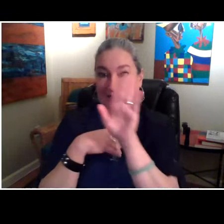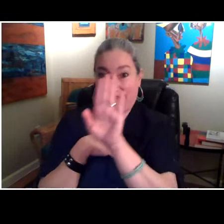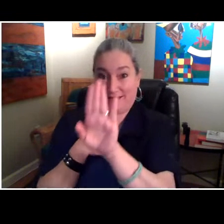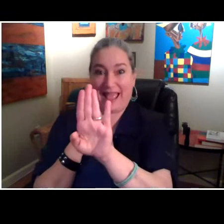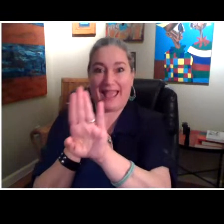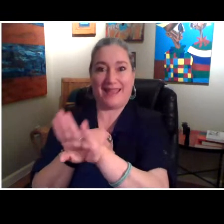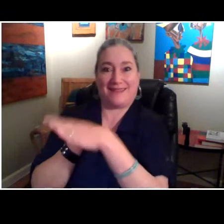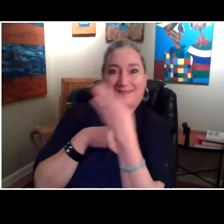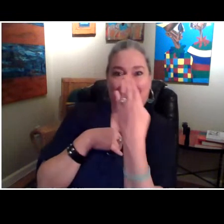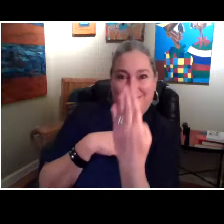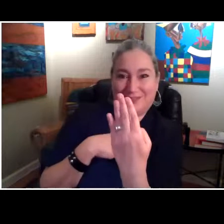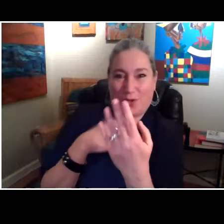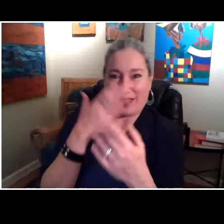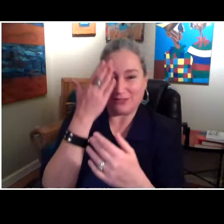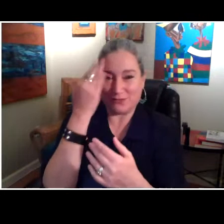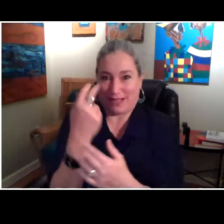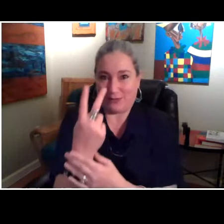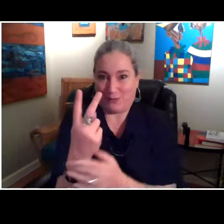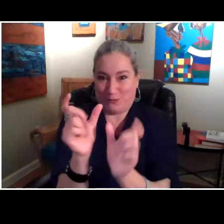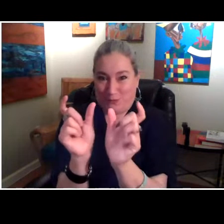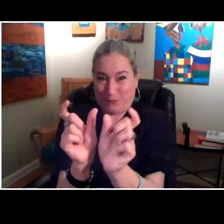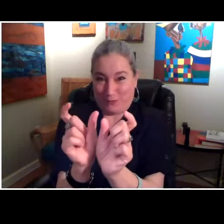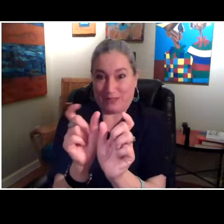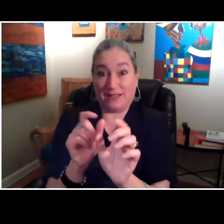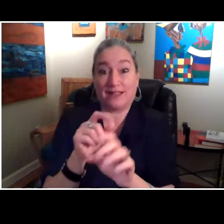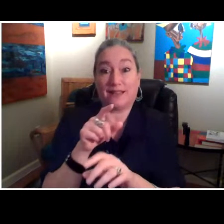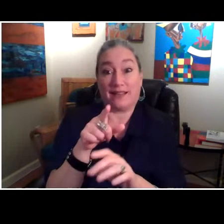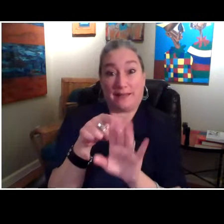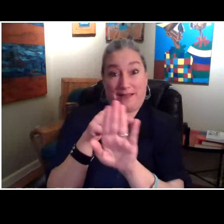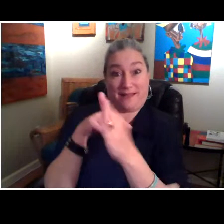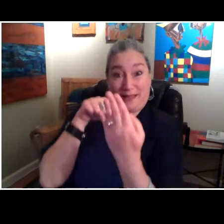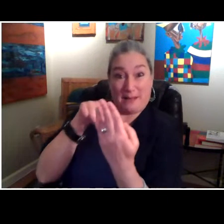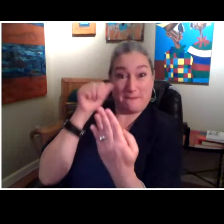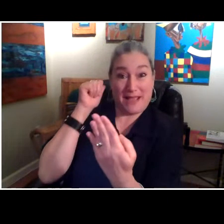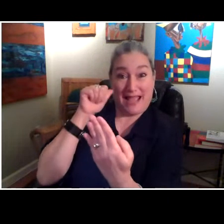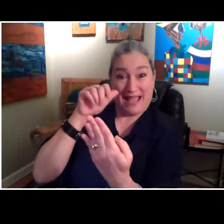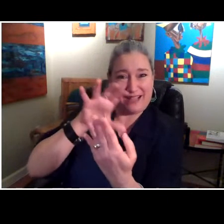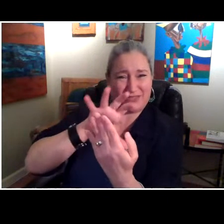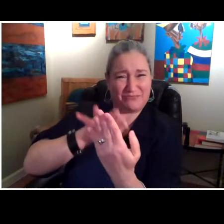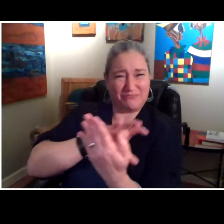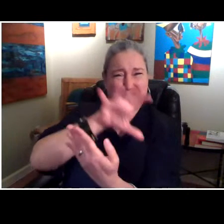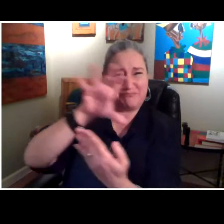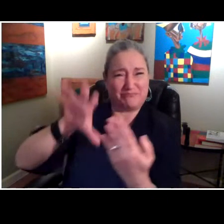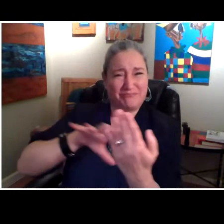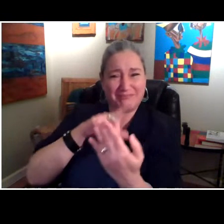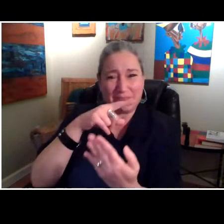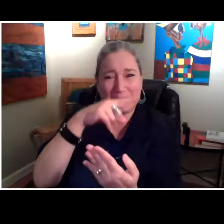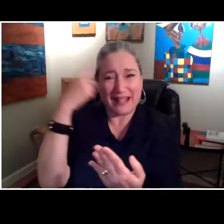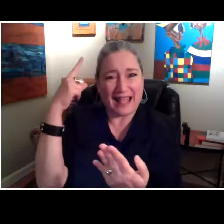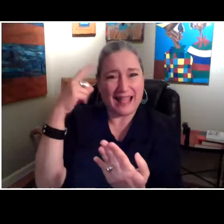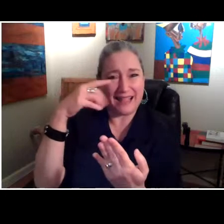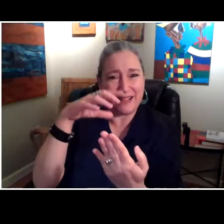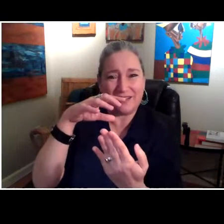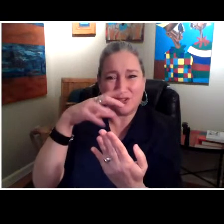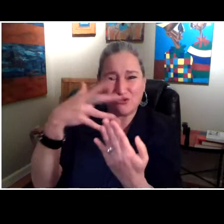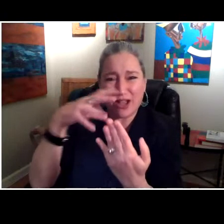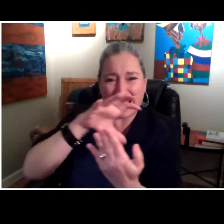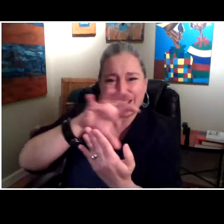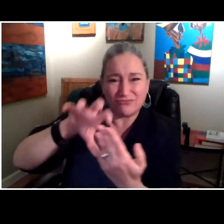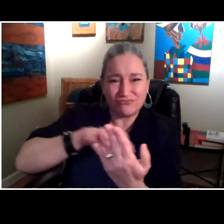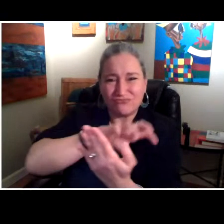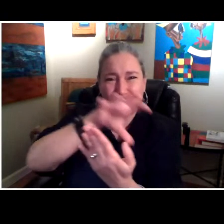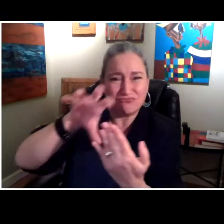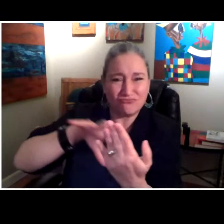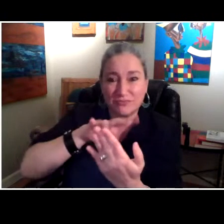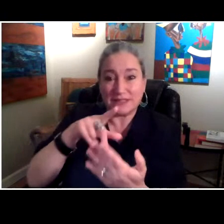Jaden, I used 2 images from Jaden. One was on the front and one was on the back. So I showed 2 columns here with Jaden's